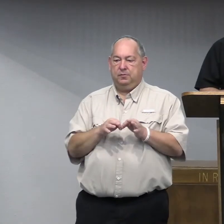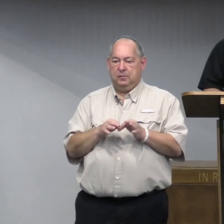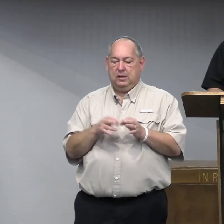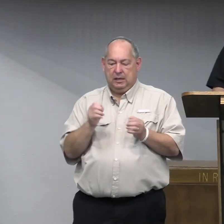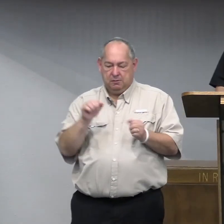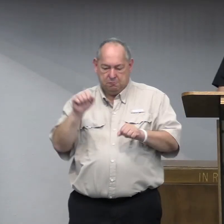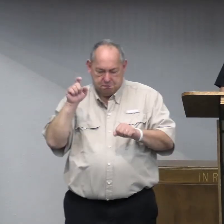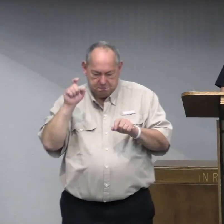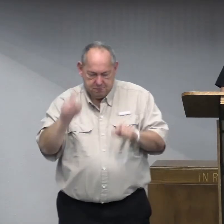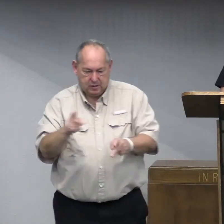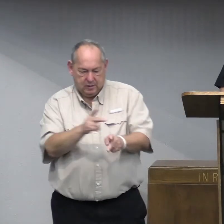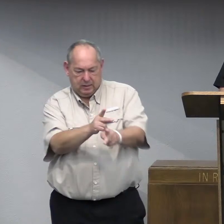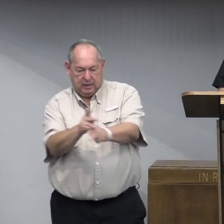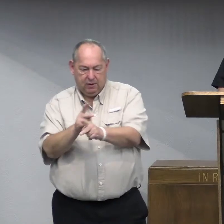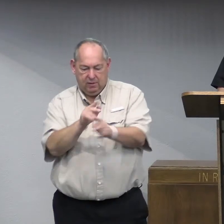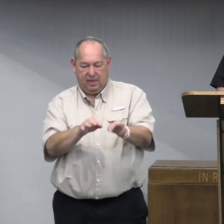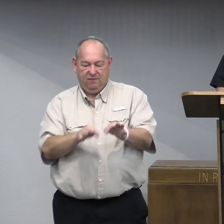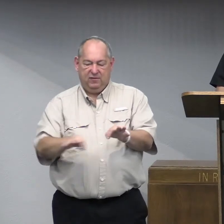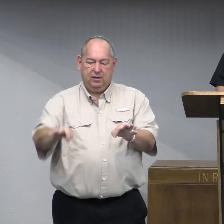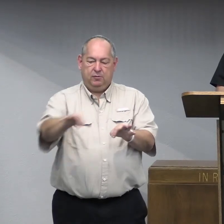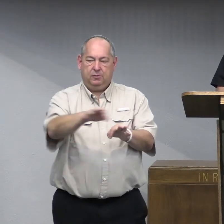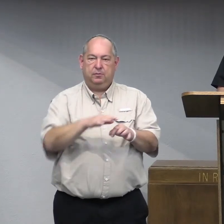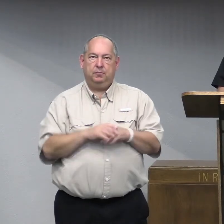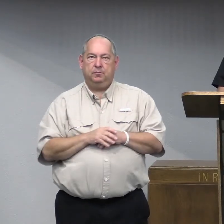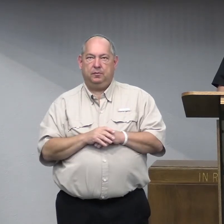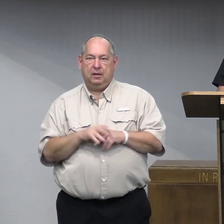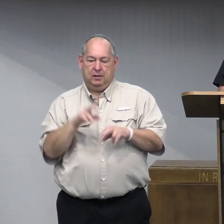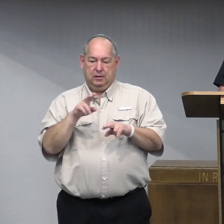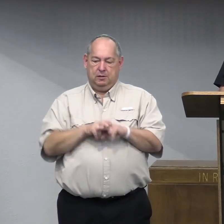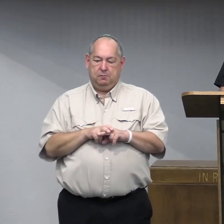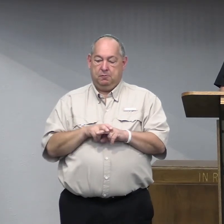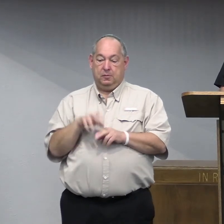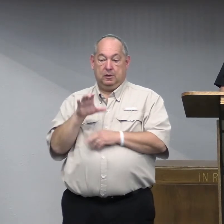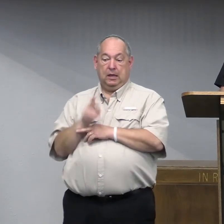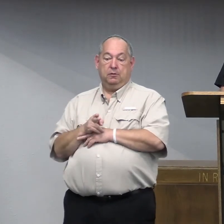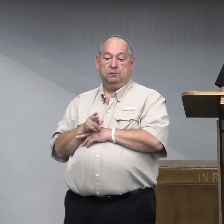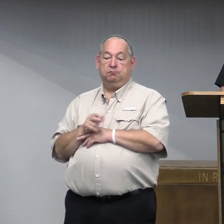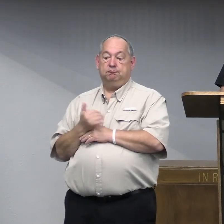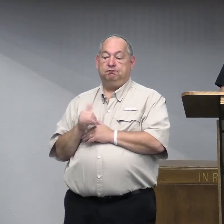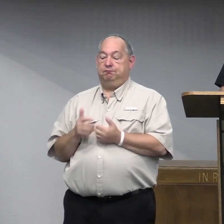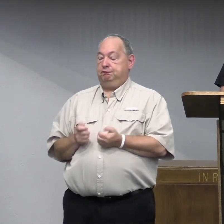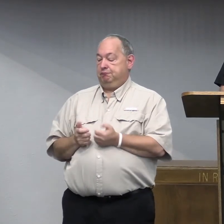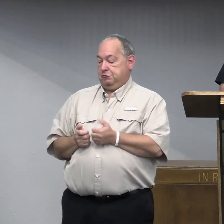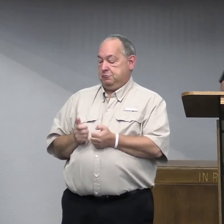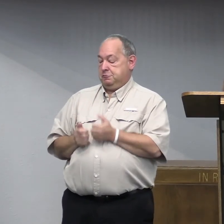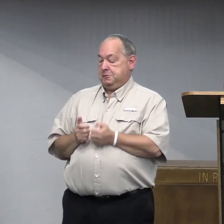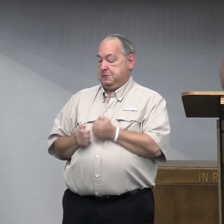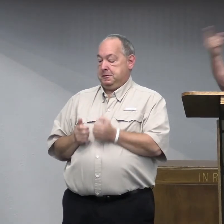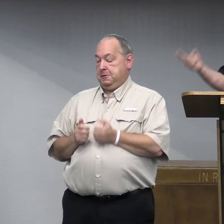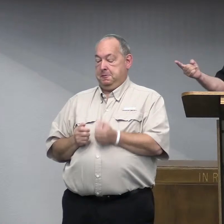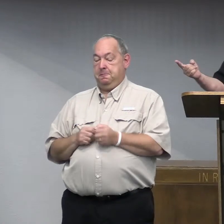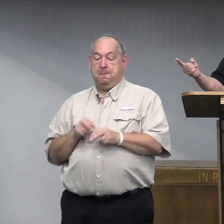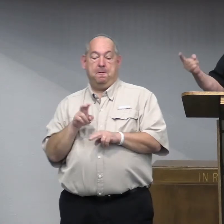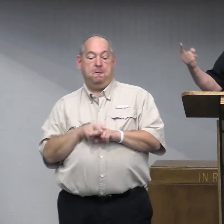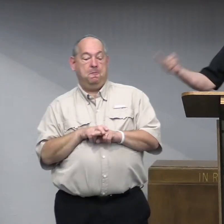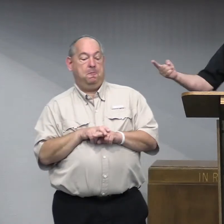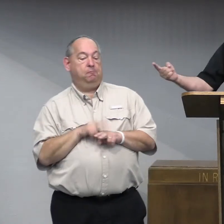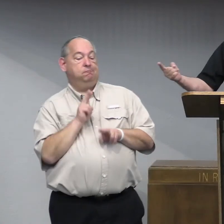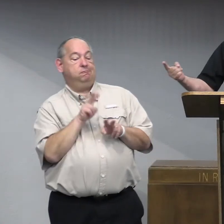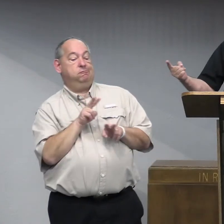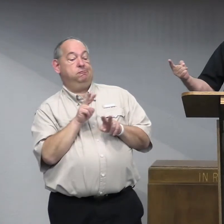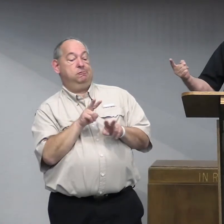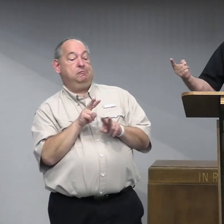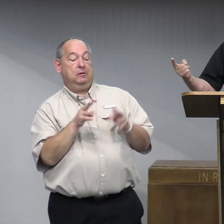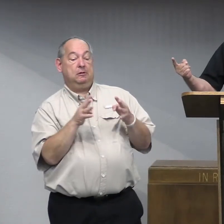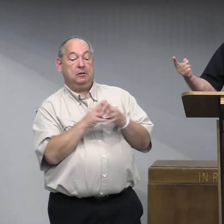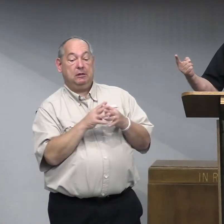he must take care of it. Sitting on the couch, playing video games, sitting on the couch, watching the